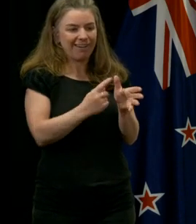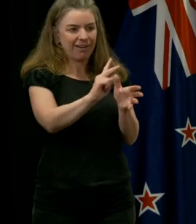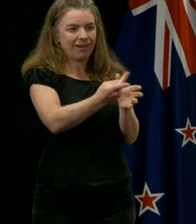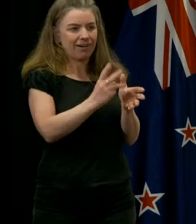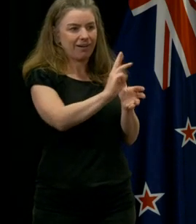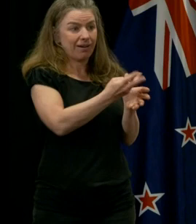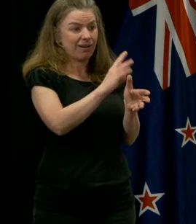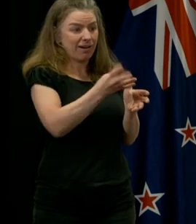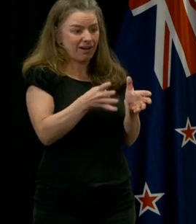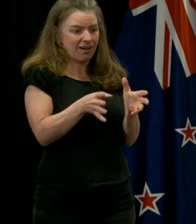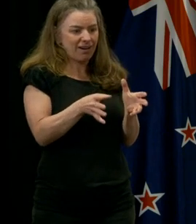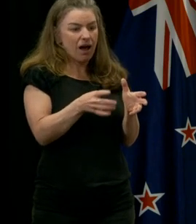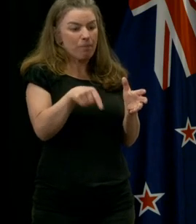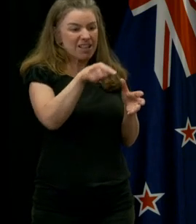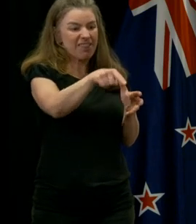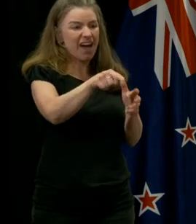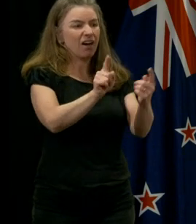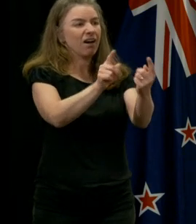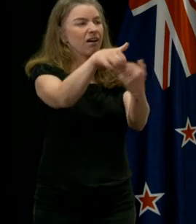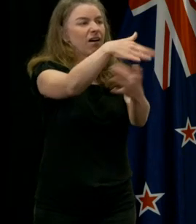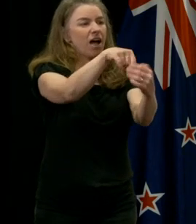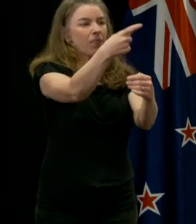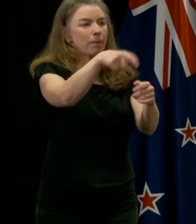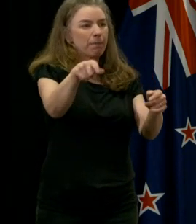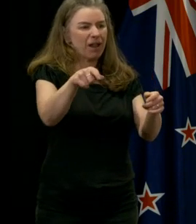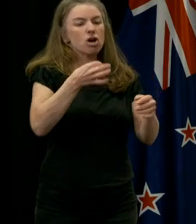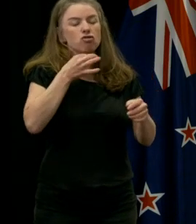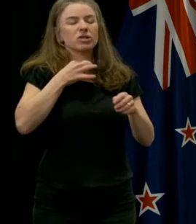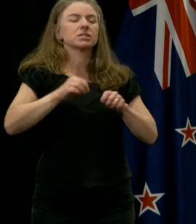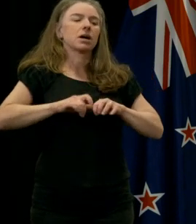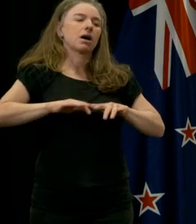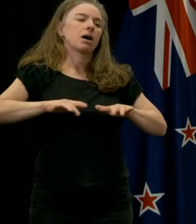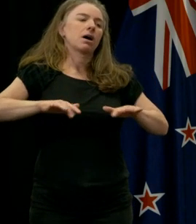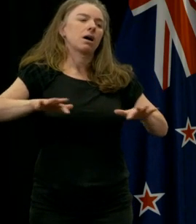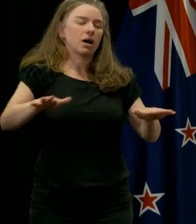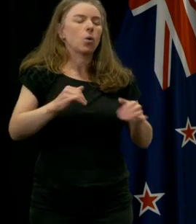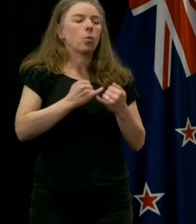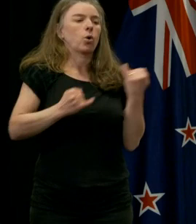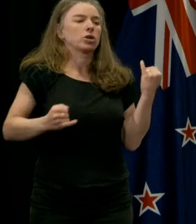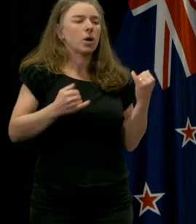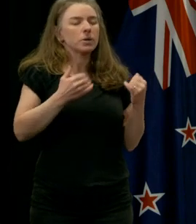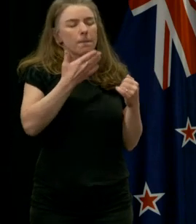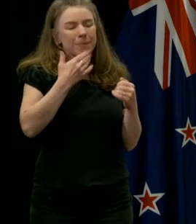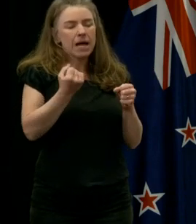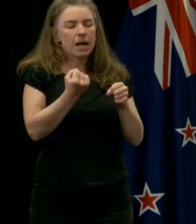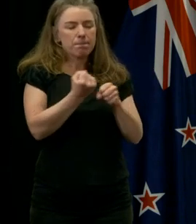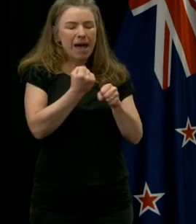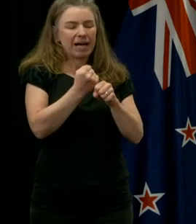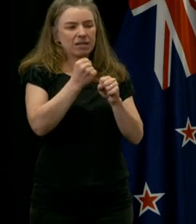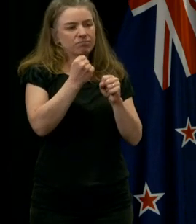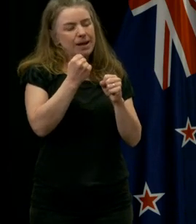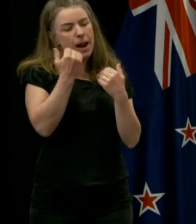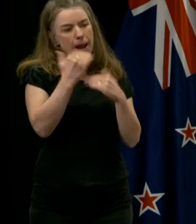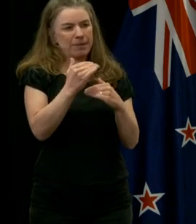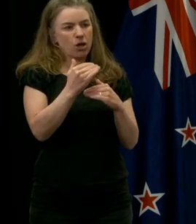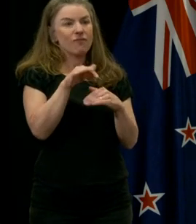individuals, if that person did the same with their different individuals, that's when the risk grows. So I'm asking people to just apply common